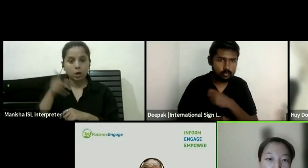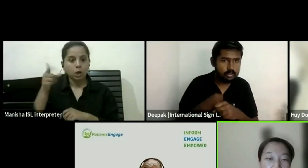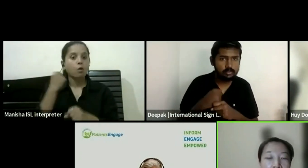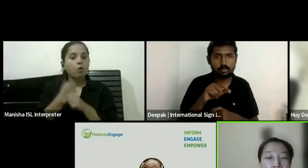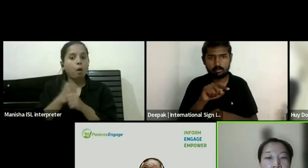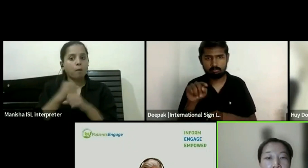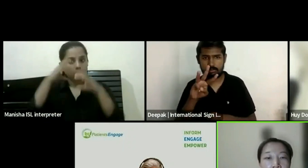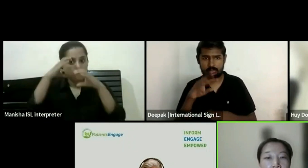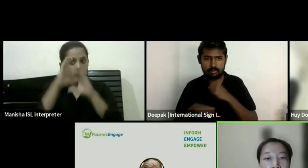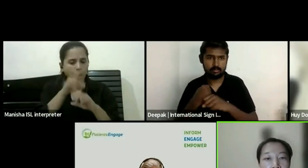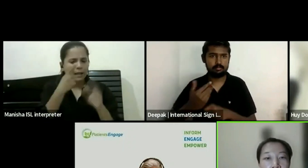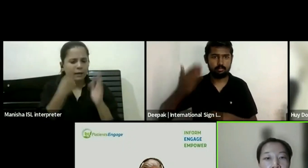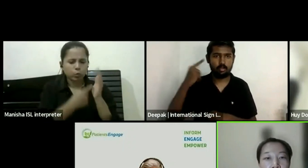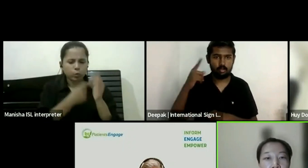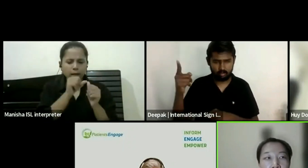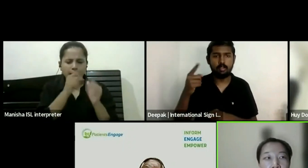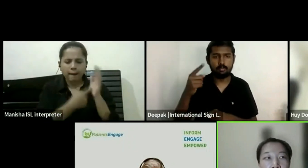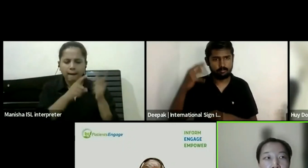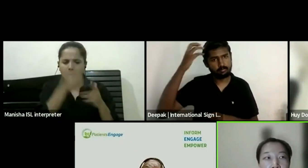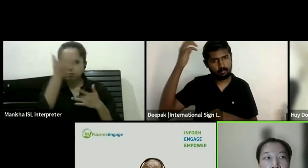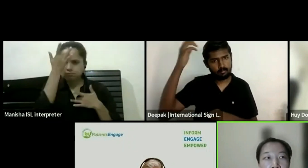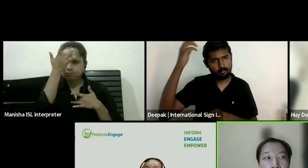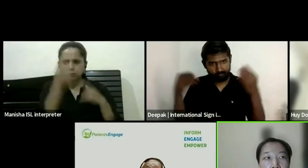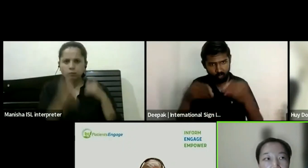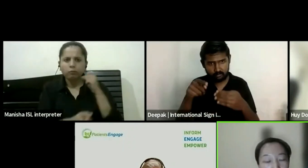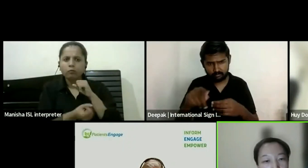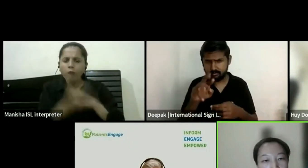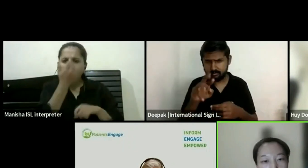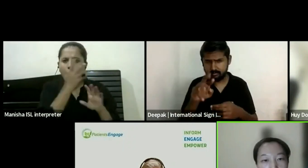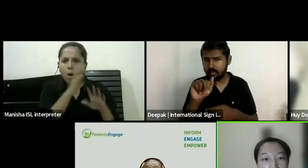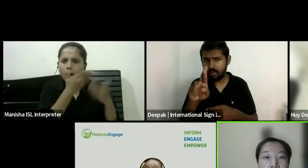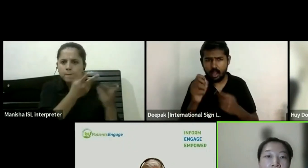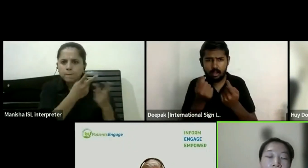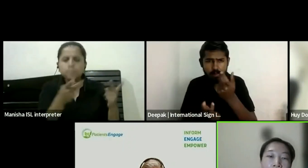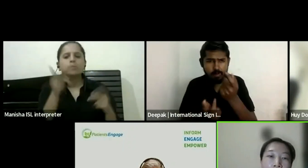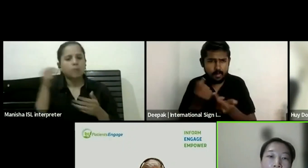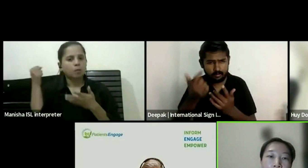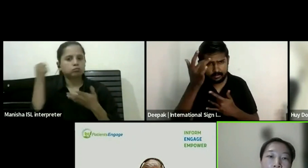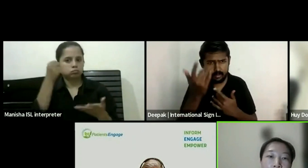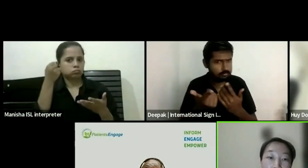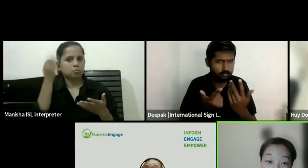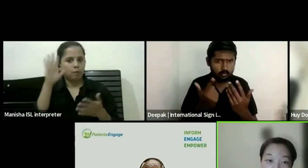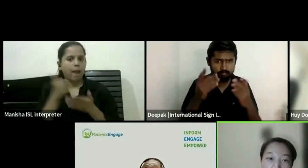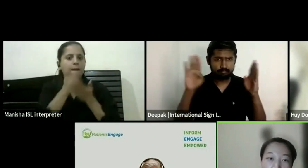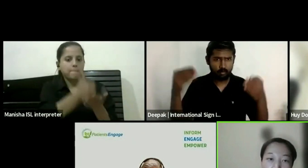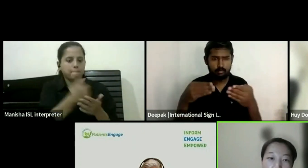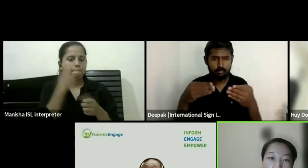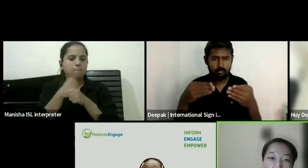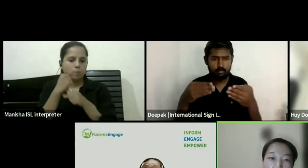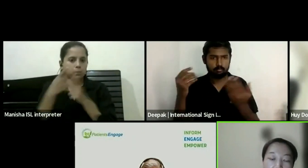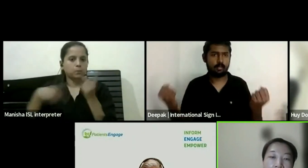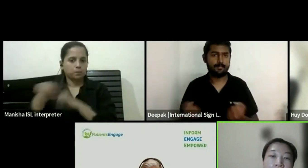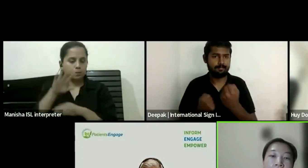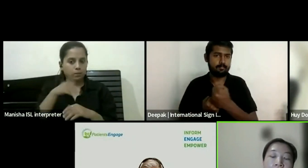rare disease and give a lot for the budget help in the rare